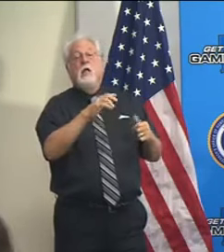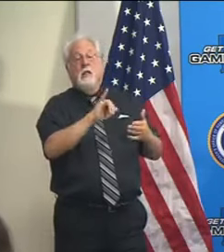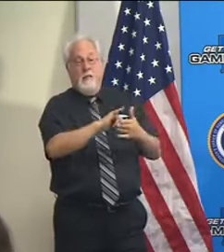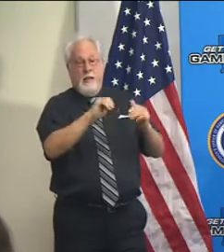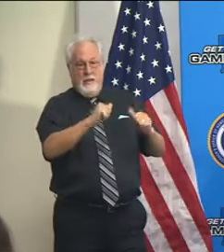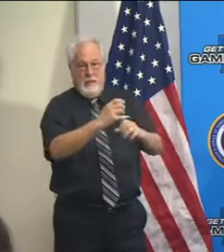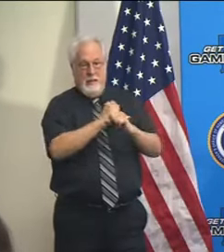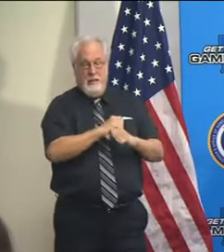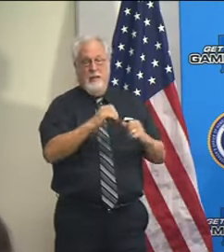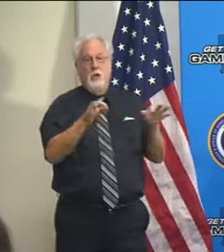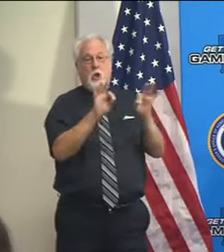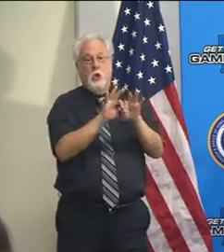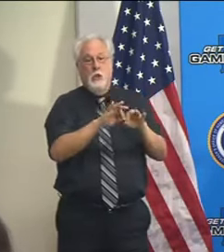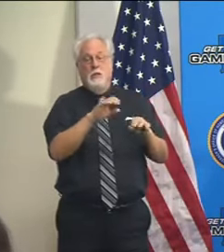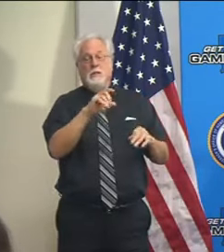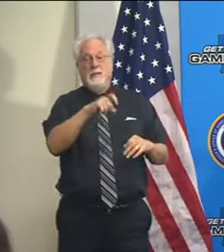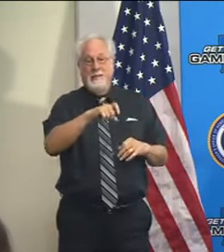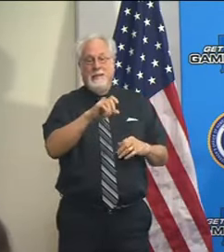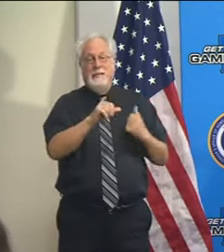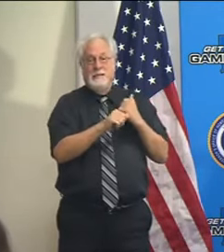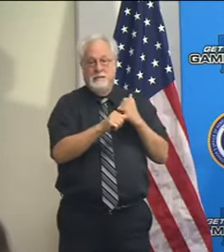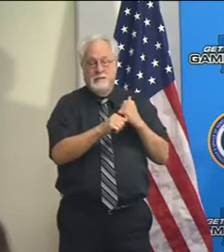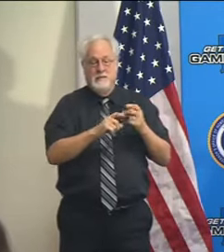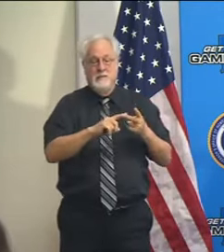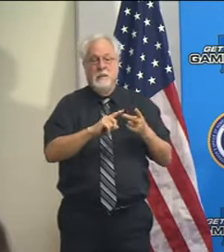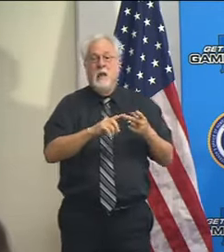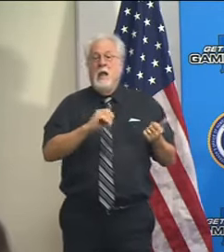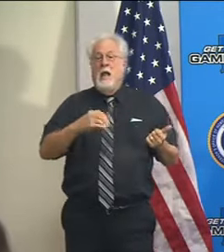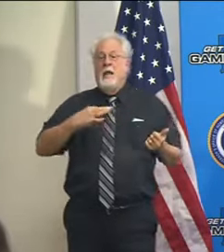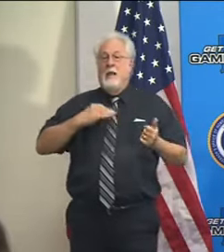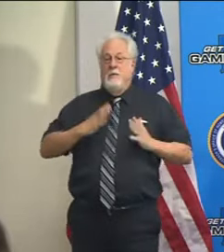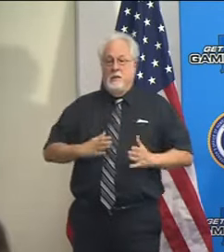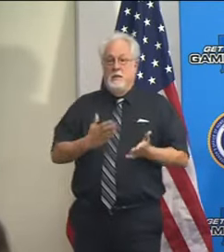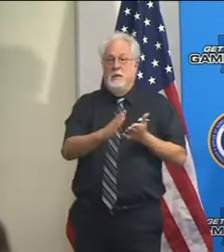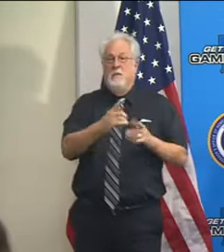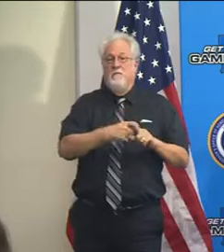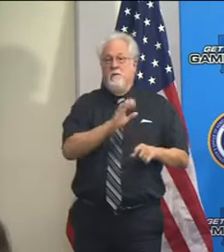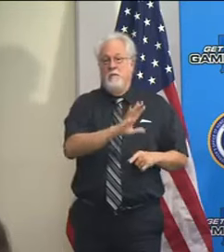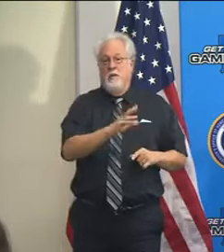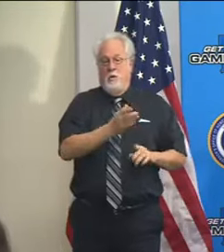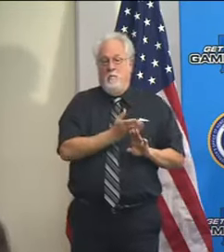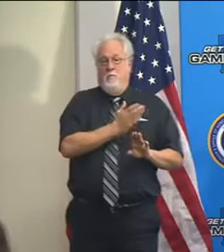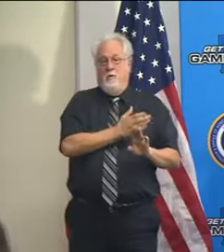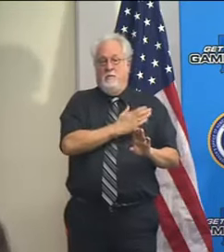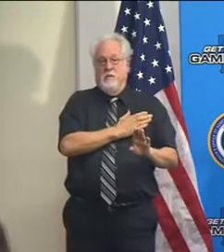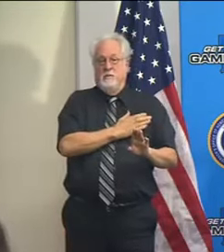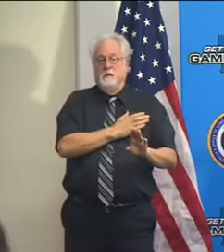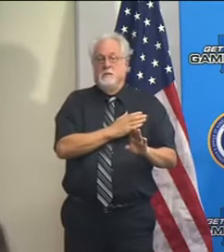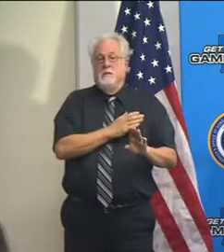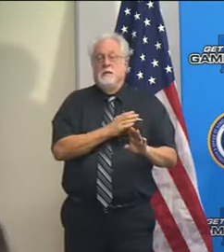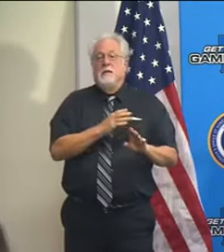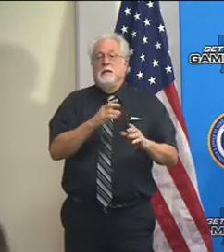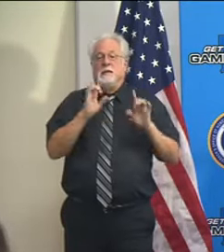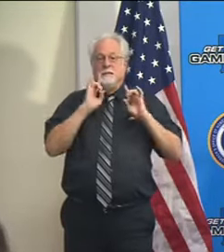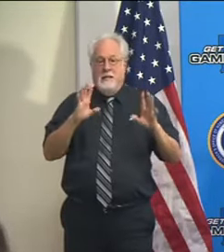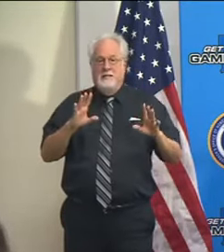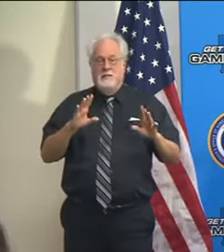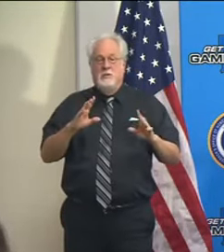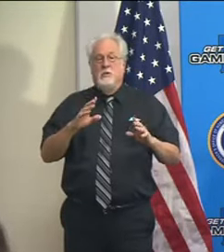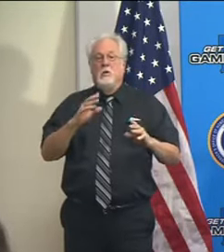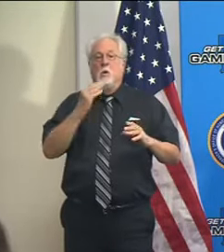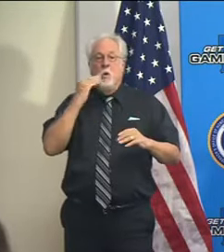needs assistance, and that the applicant is displaced from their pre-disaster primary residence as a